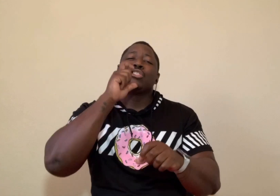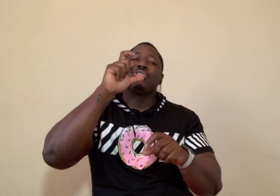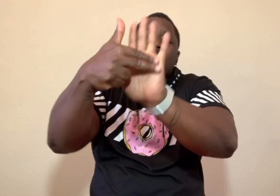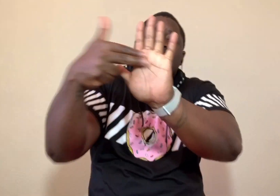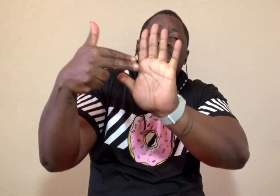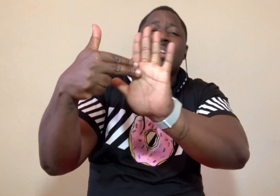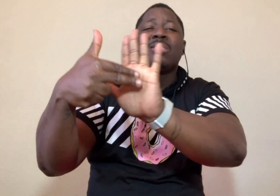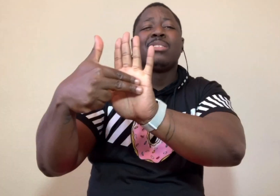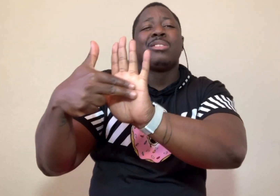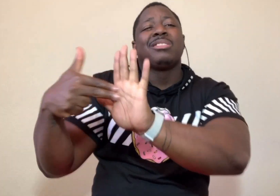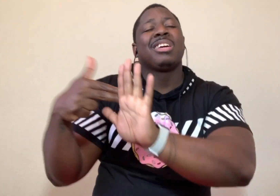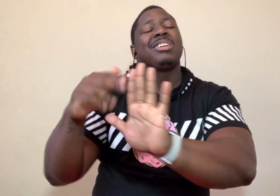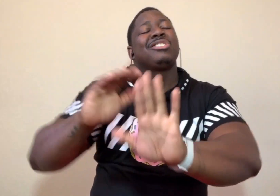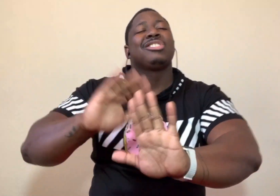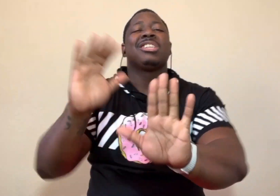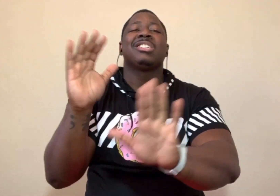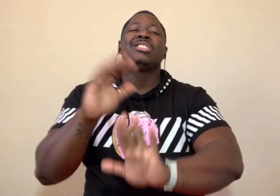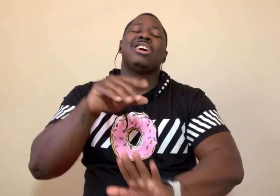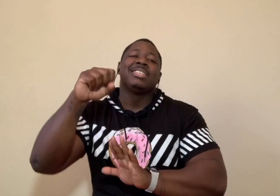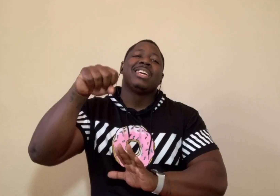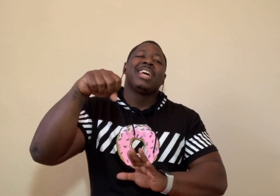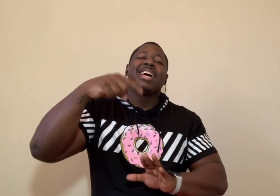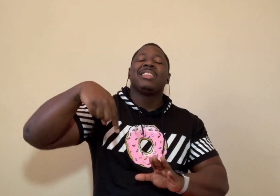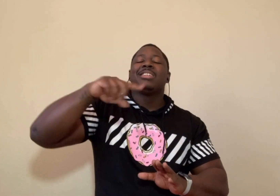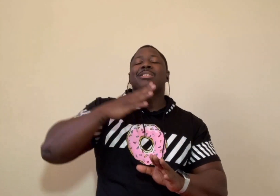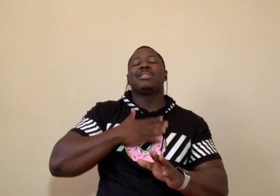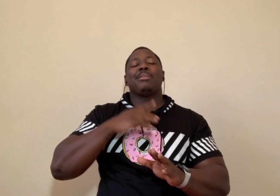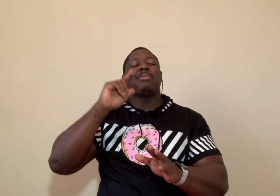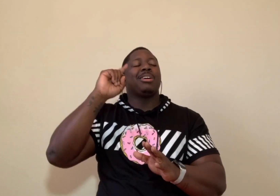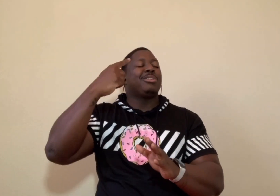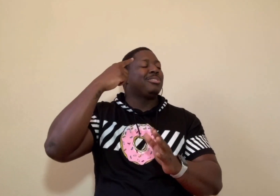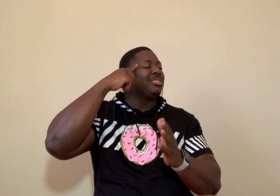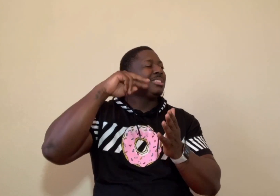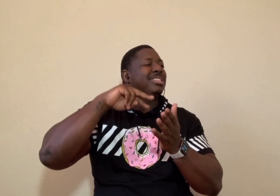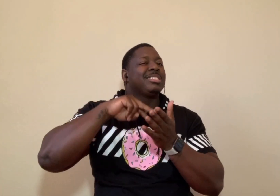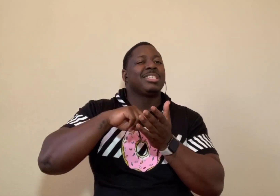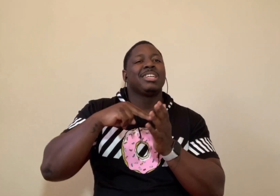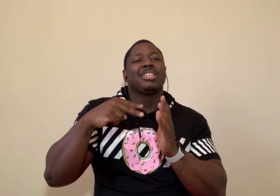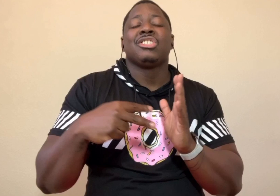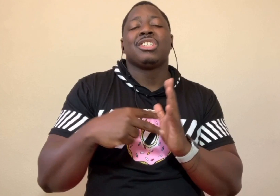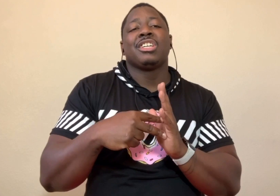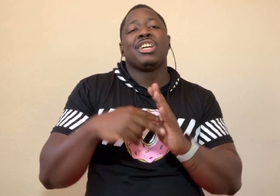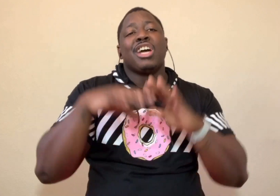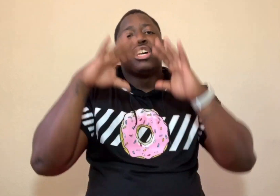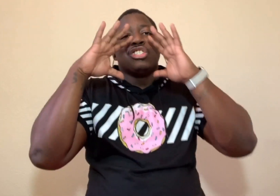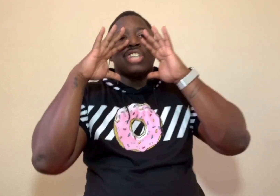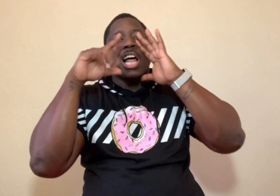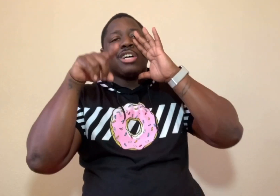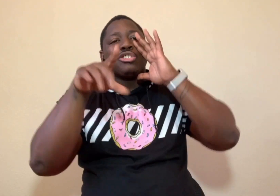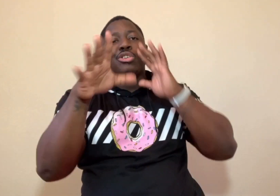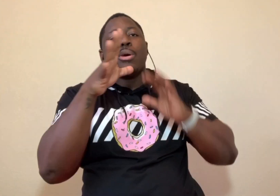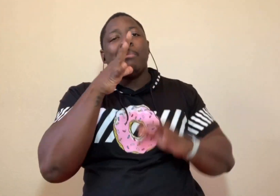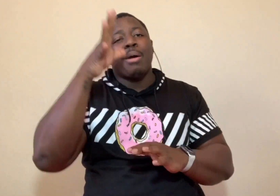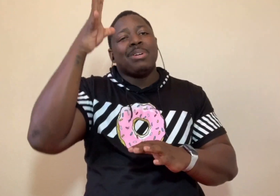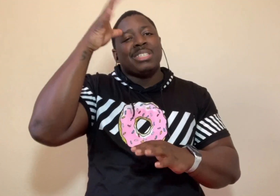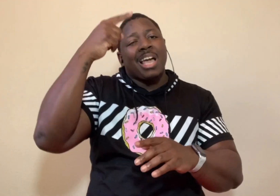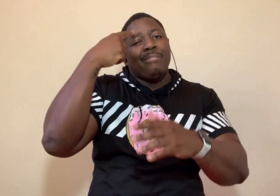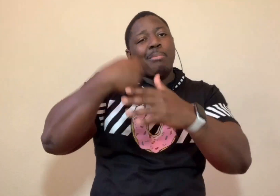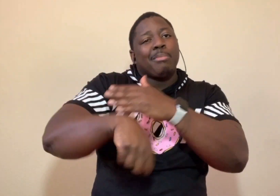you don't need no mentions. Yeah, these are my only intentions. Shout out to your mom and dad for